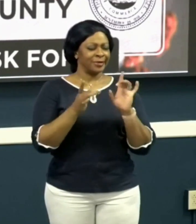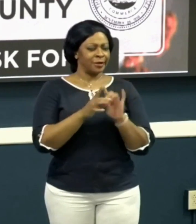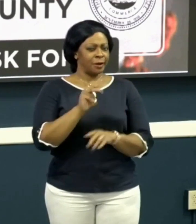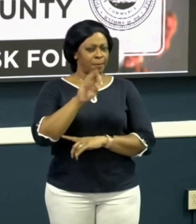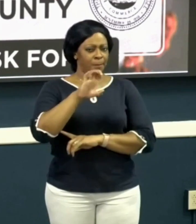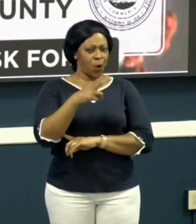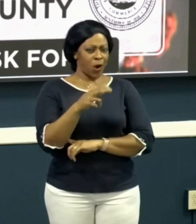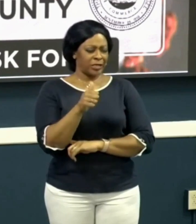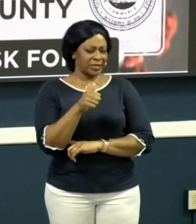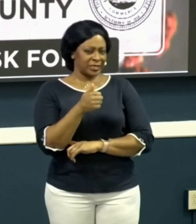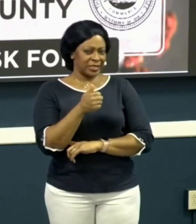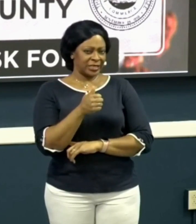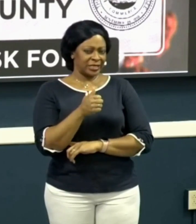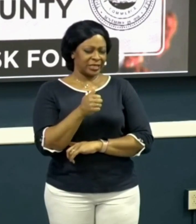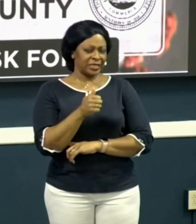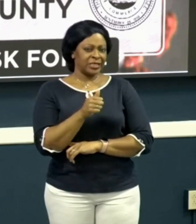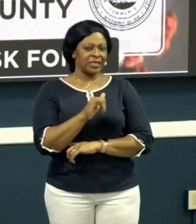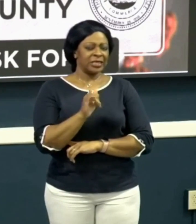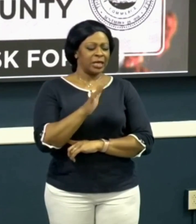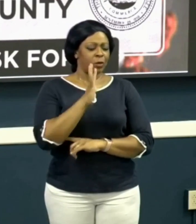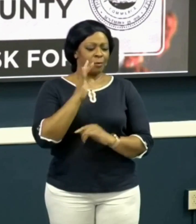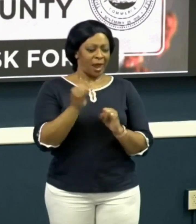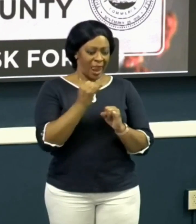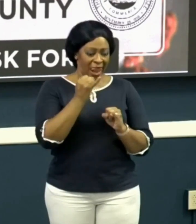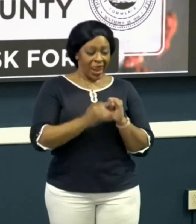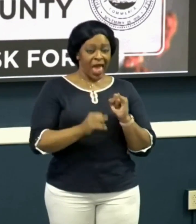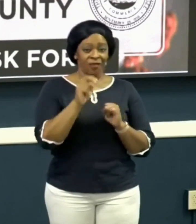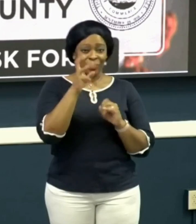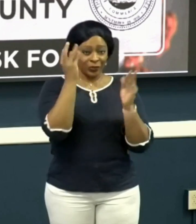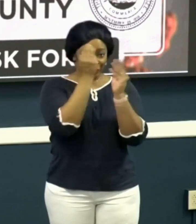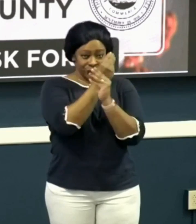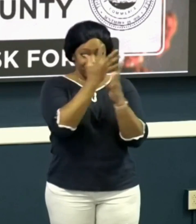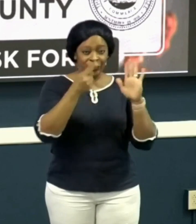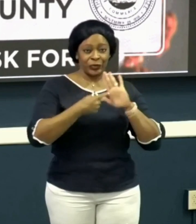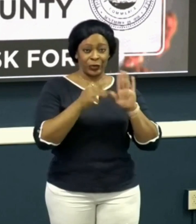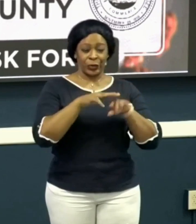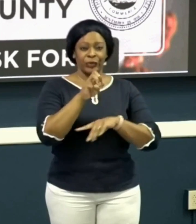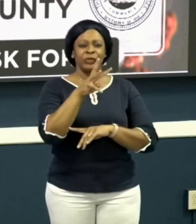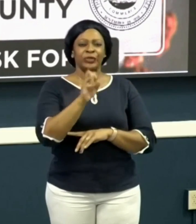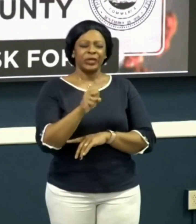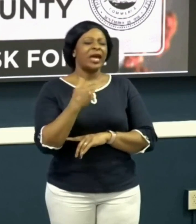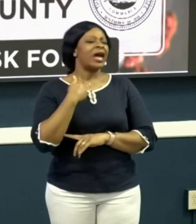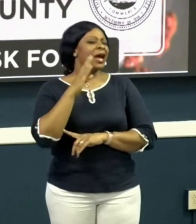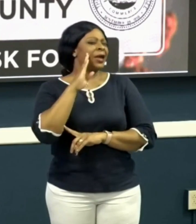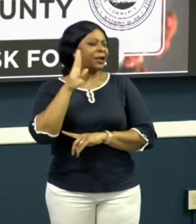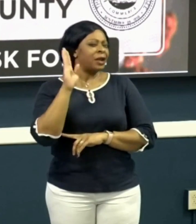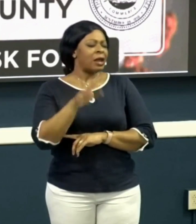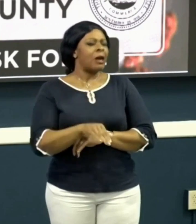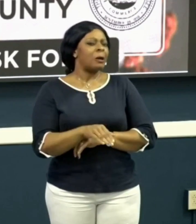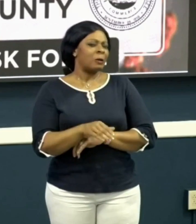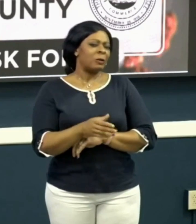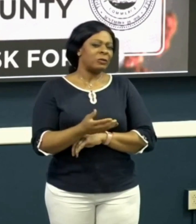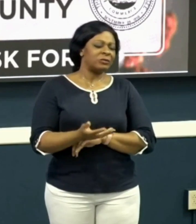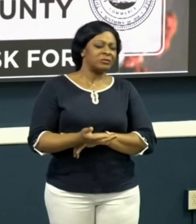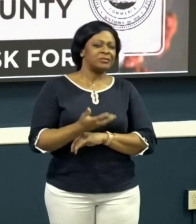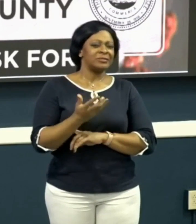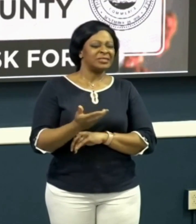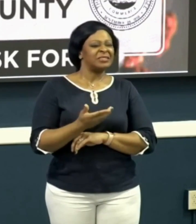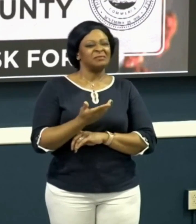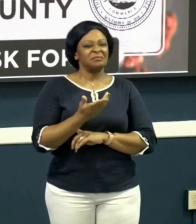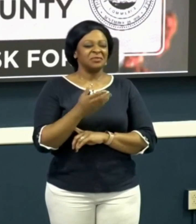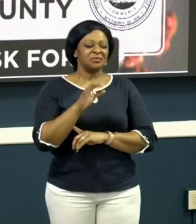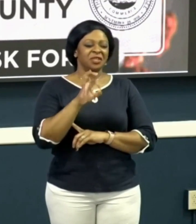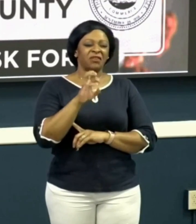at this point will most likely be the last briefing of this sort. And I know that that is, I think, maybe a give a few